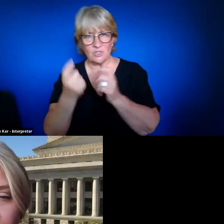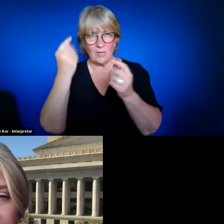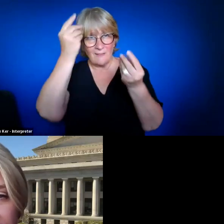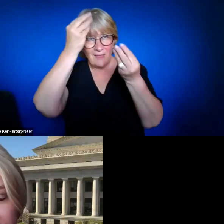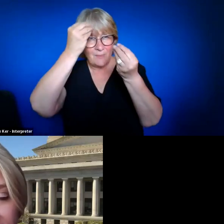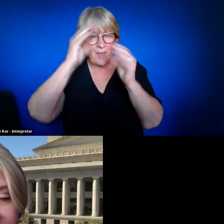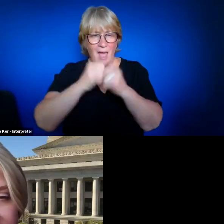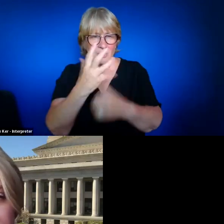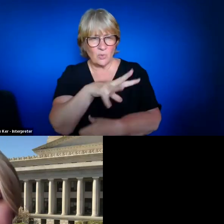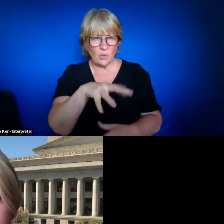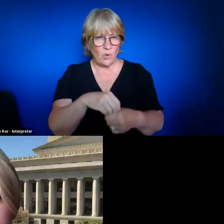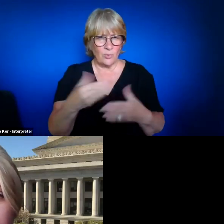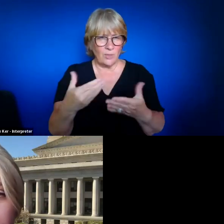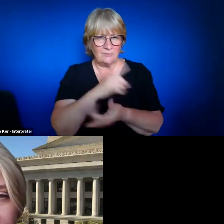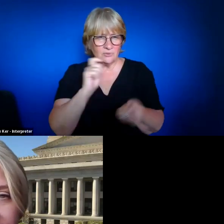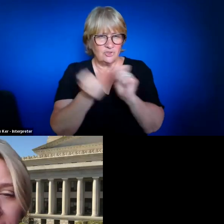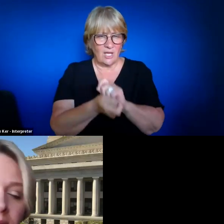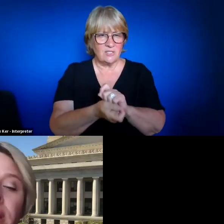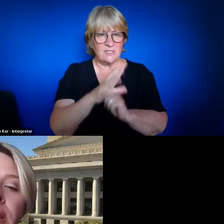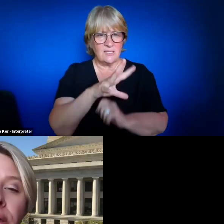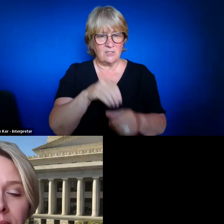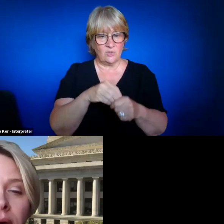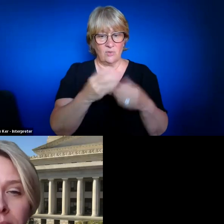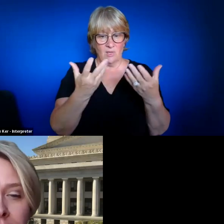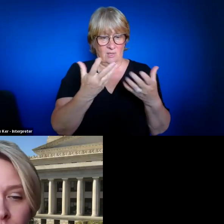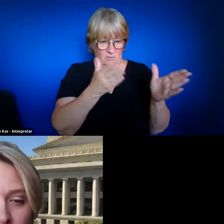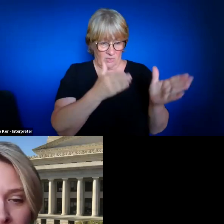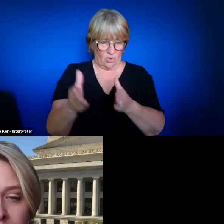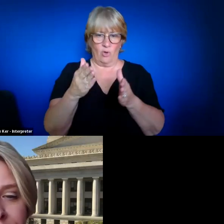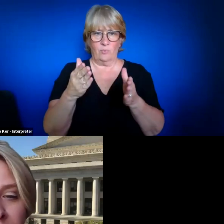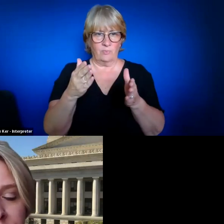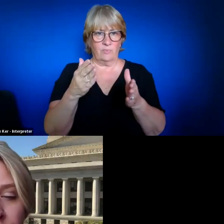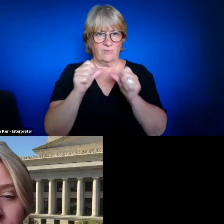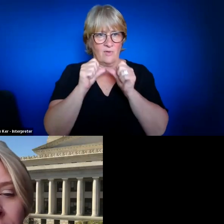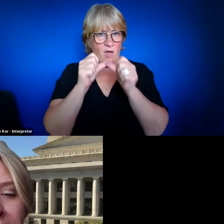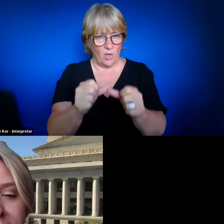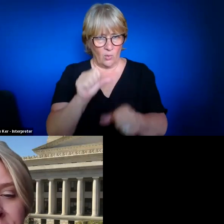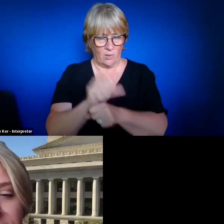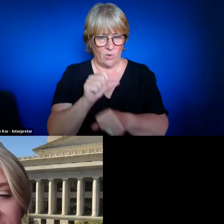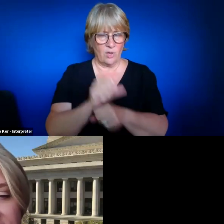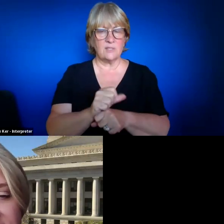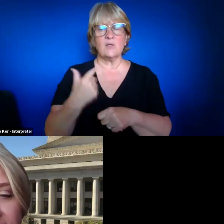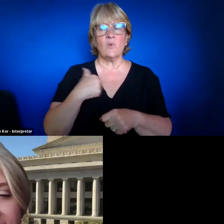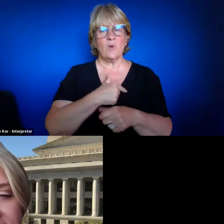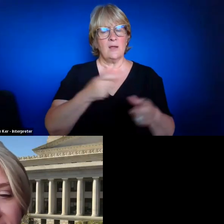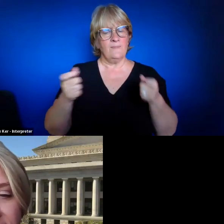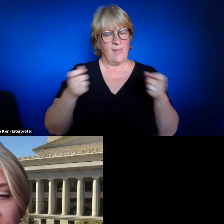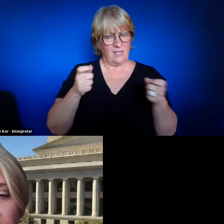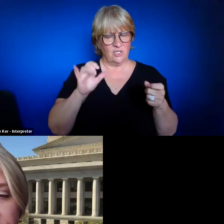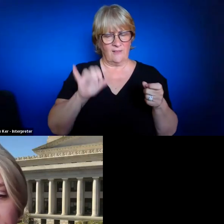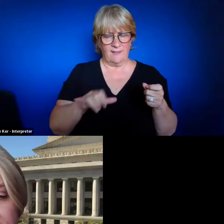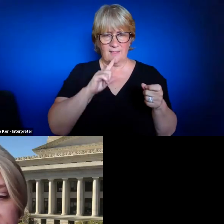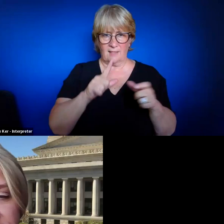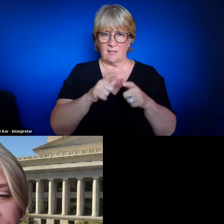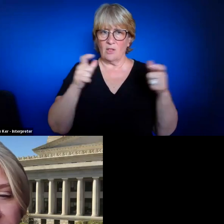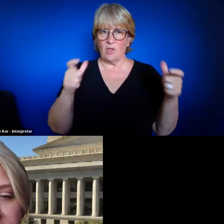how we incorporate that into the scope of our already going on work. And so we're managing this as a